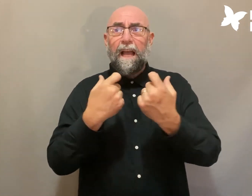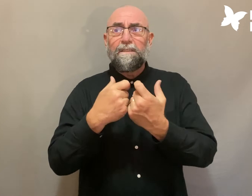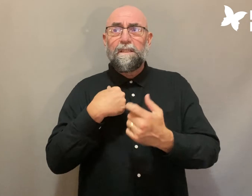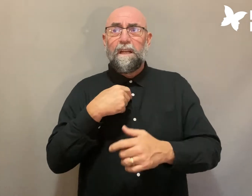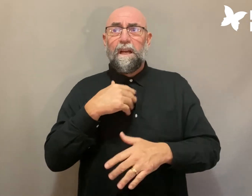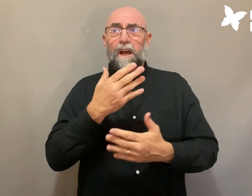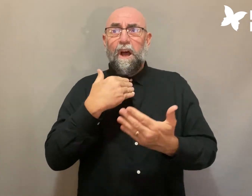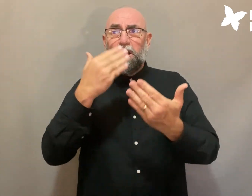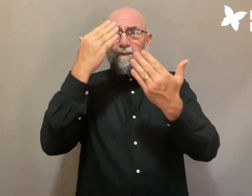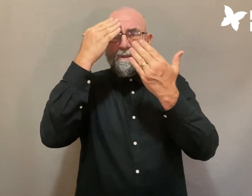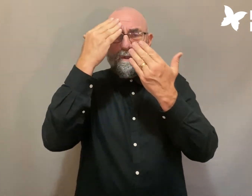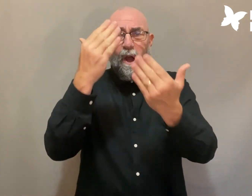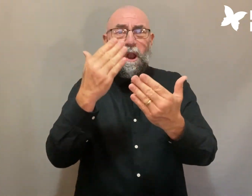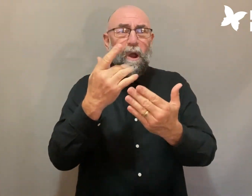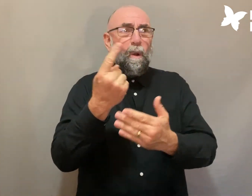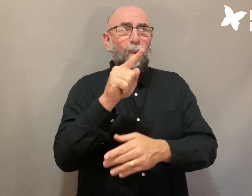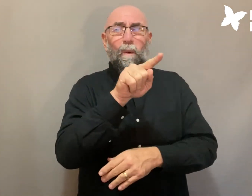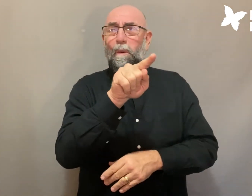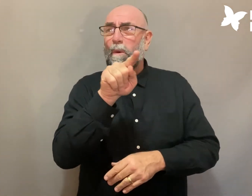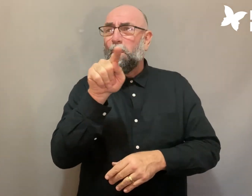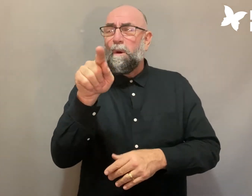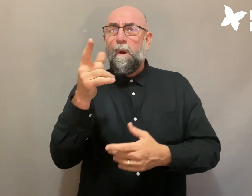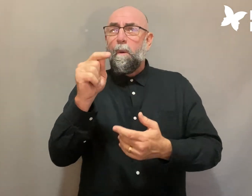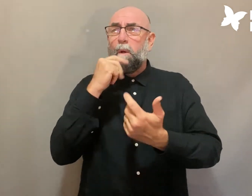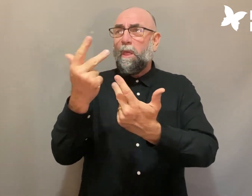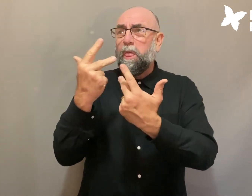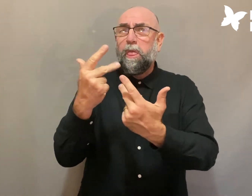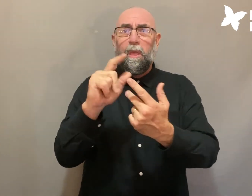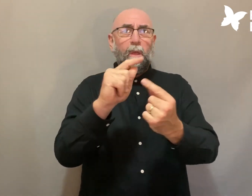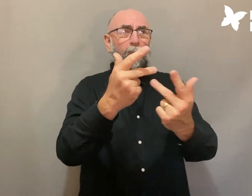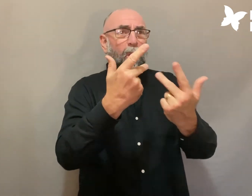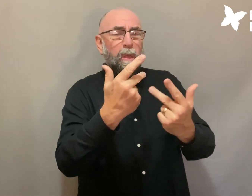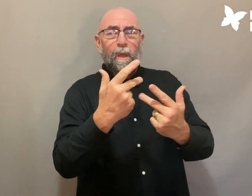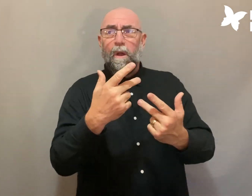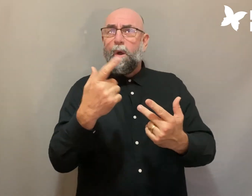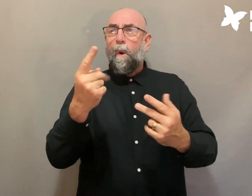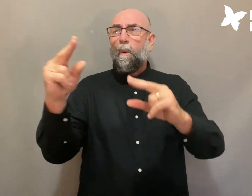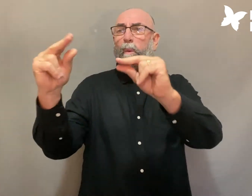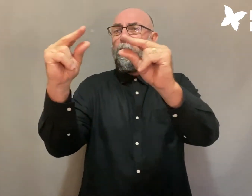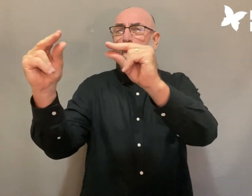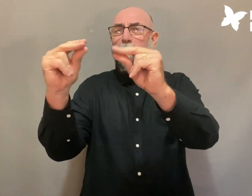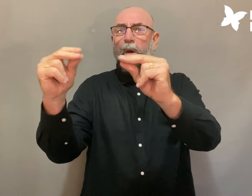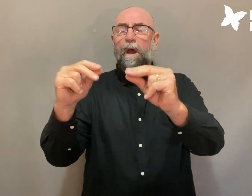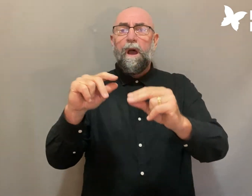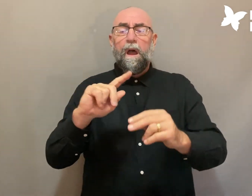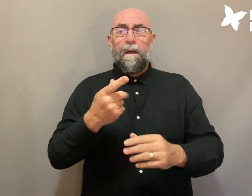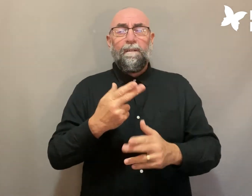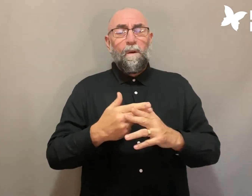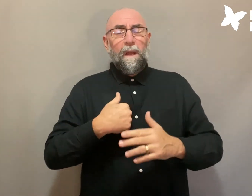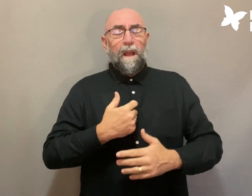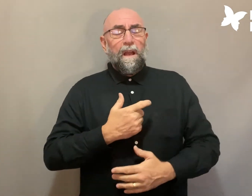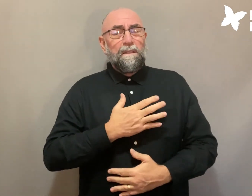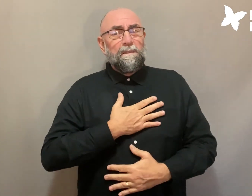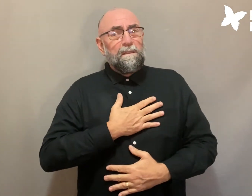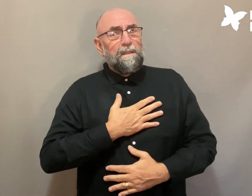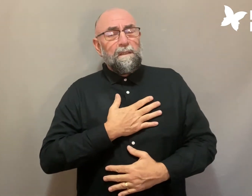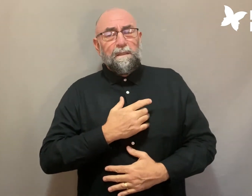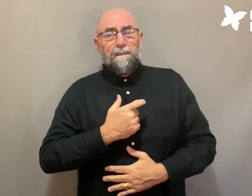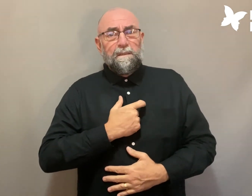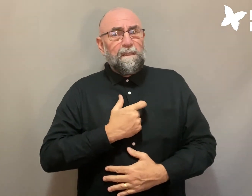know who's going to say what or who knows what or who's spoken to who. It's frightening, and when you